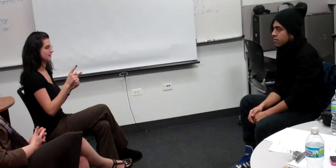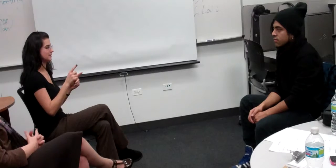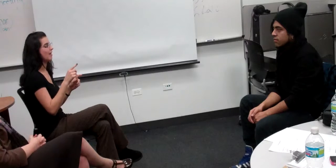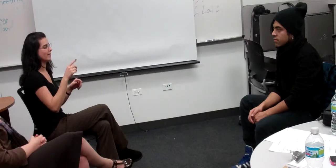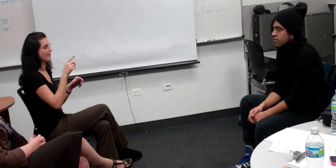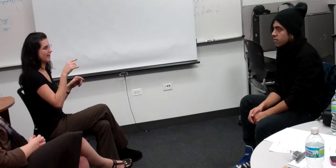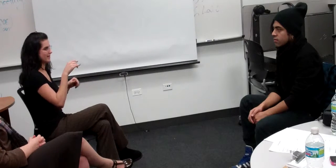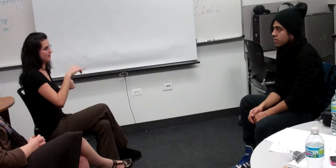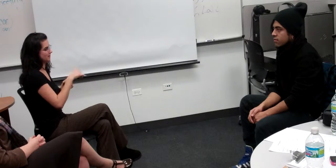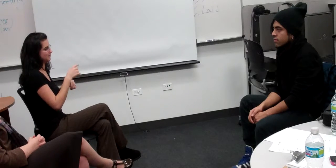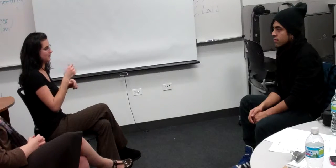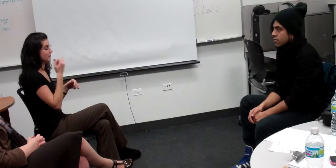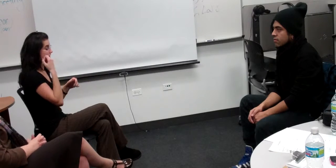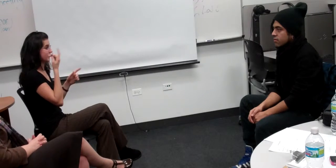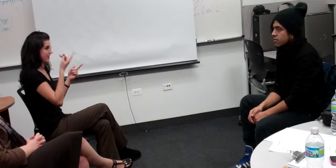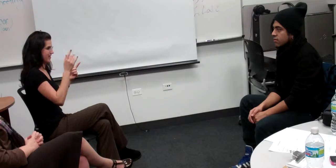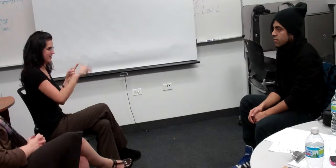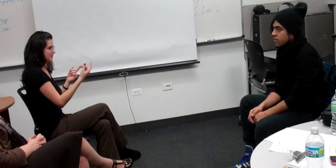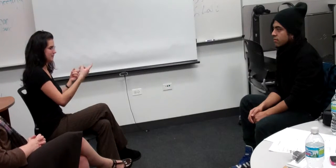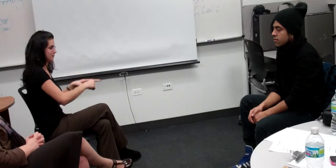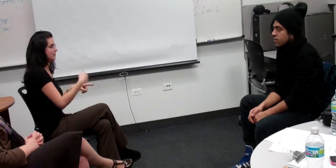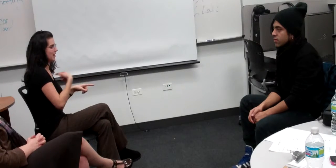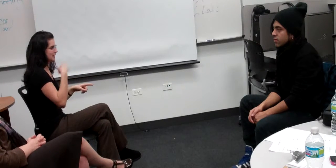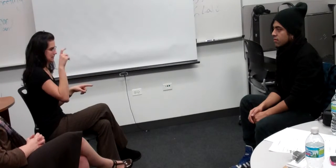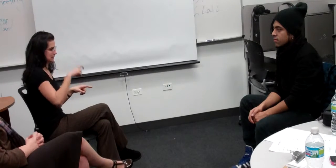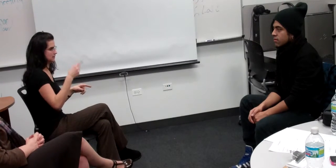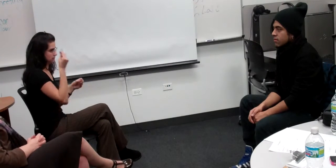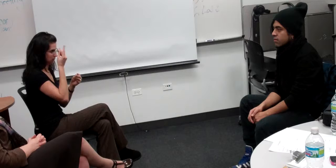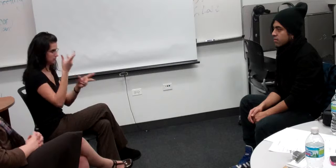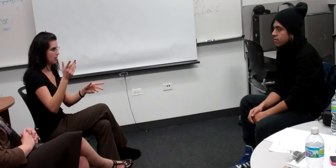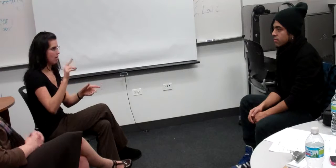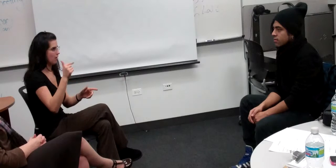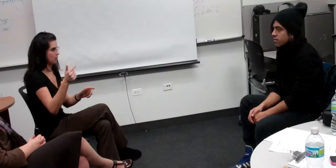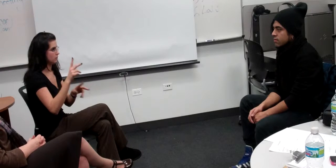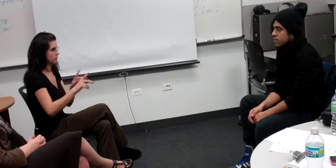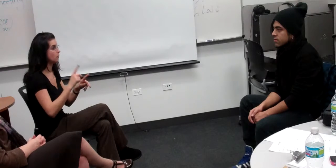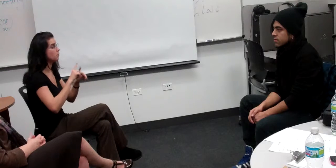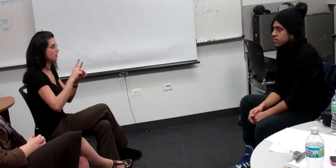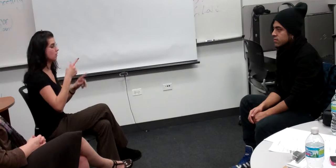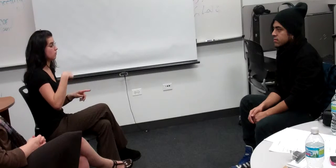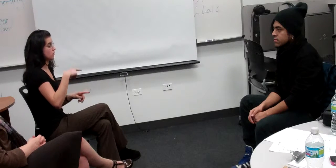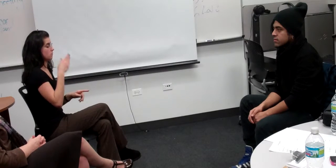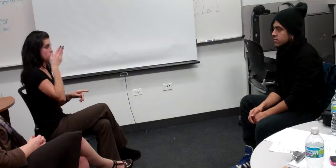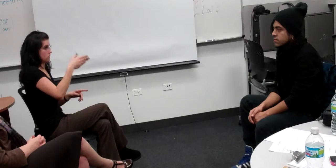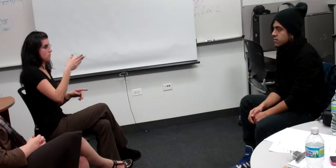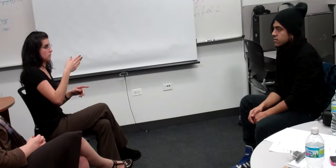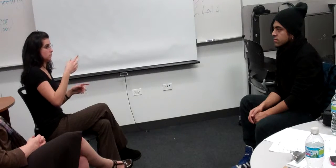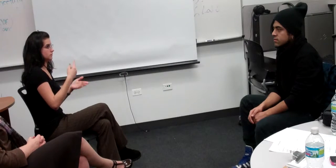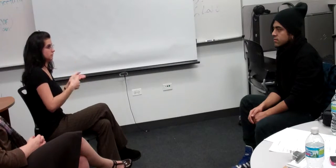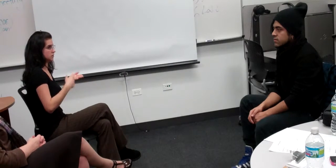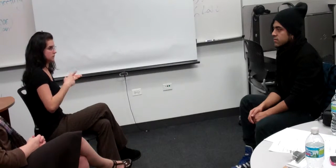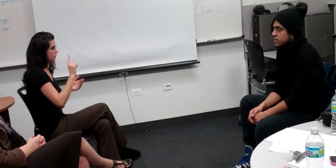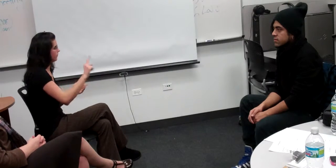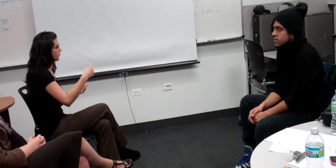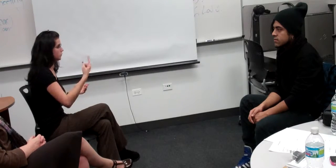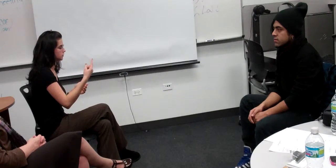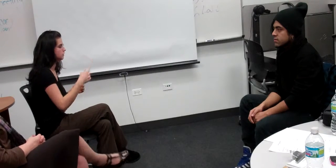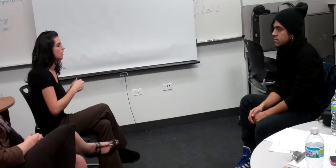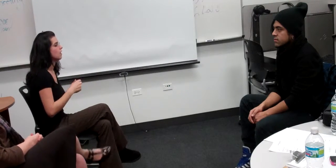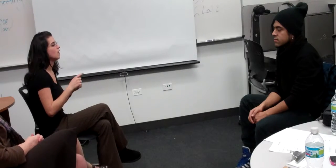and ethical responsibility to protect people, including you. The other situation would be is if you told me